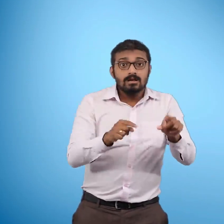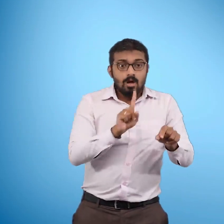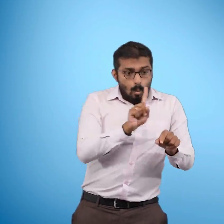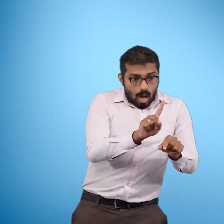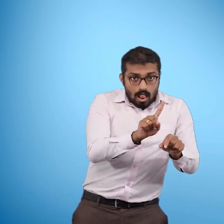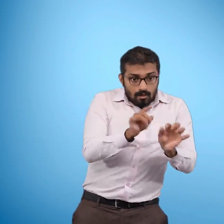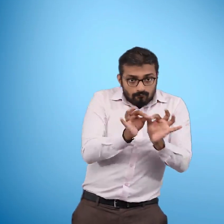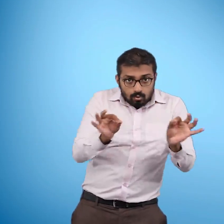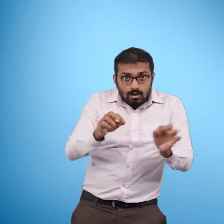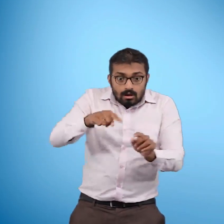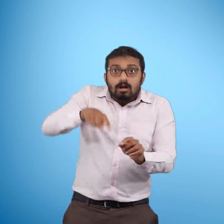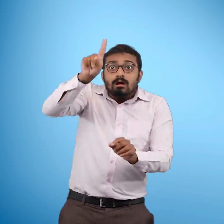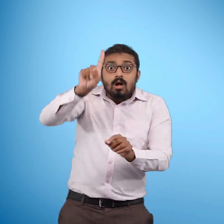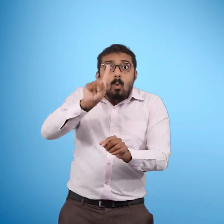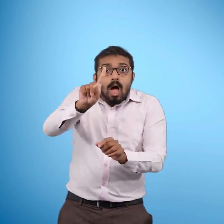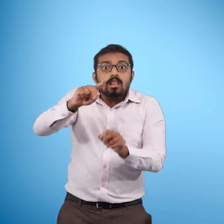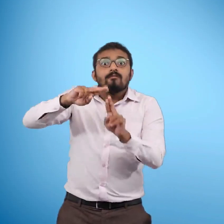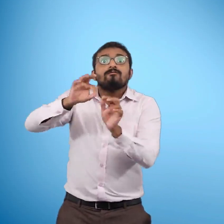One foot by 1 foot,